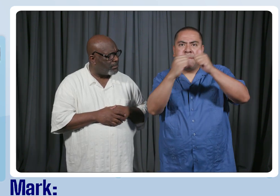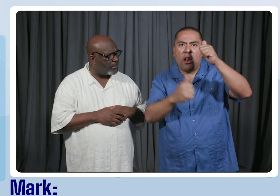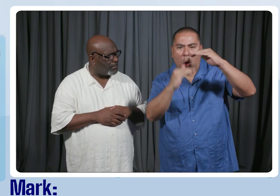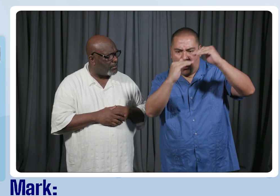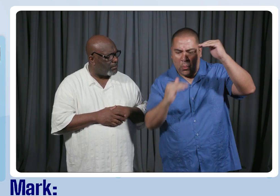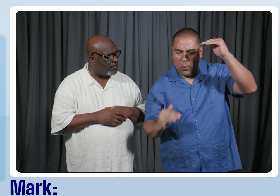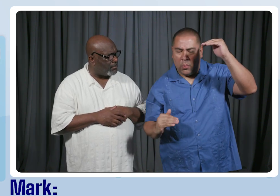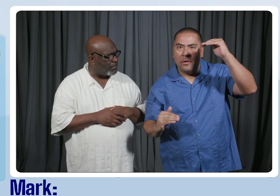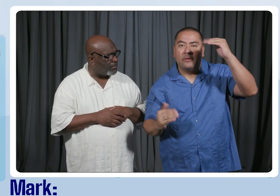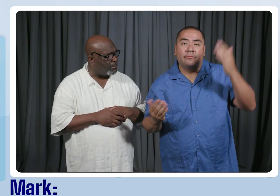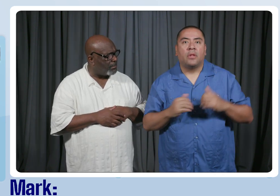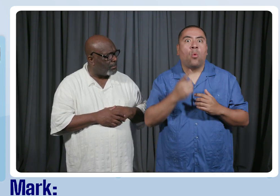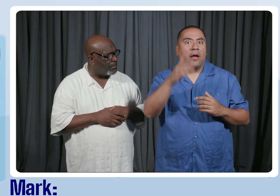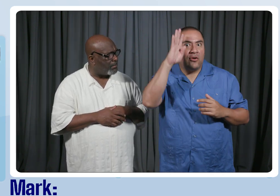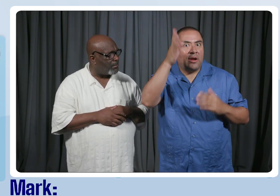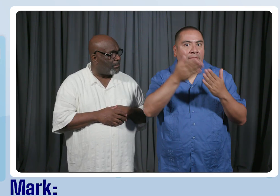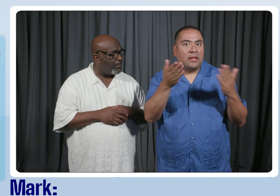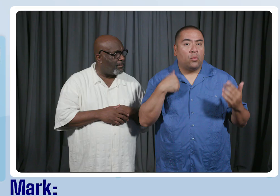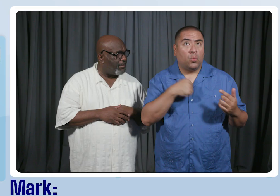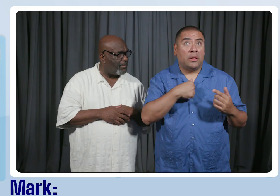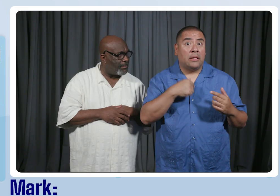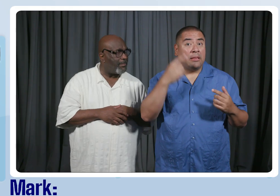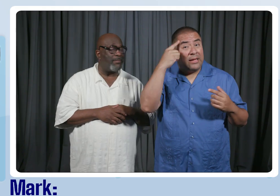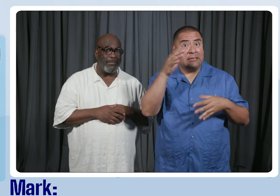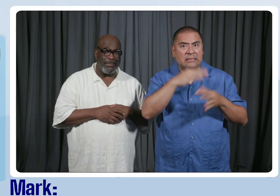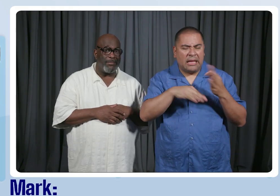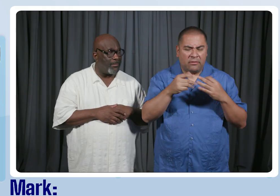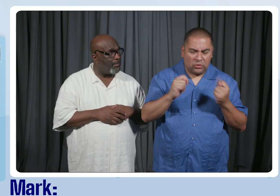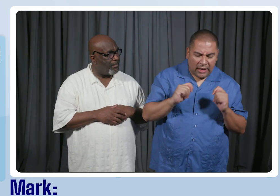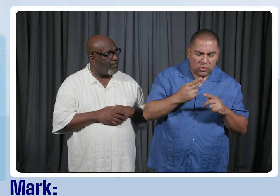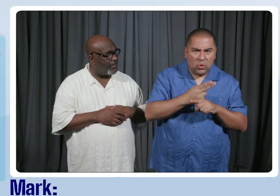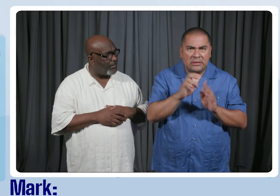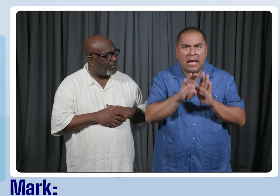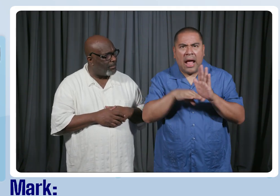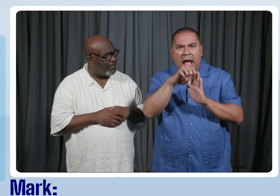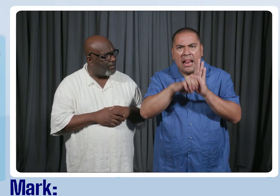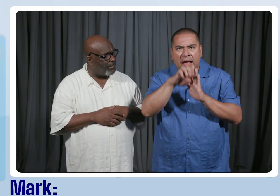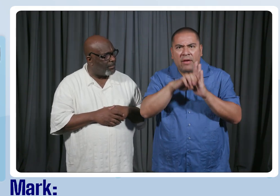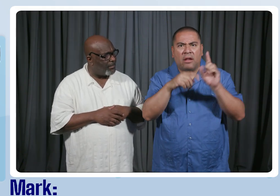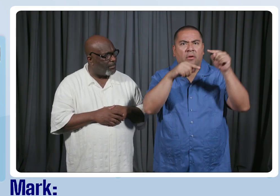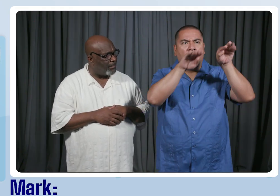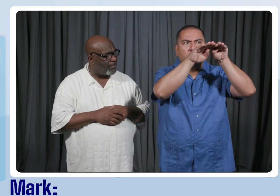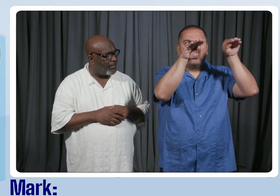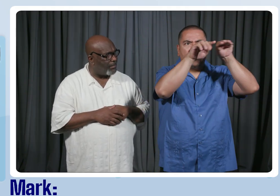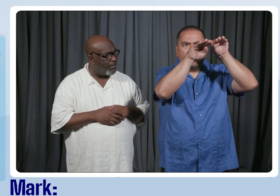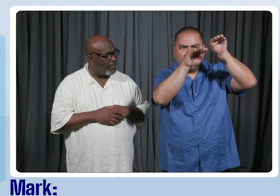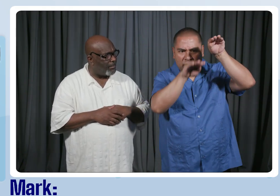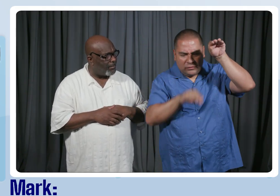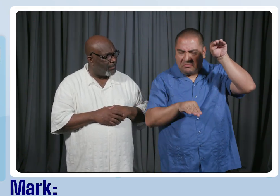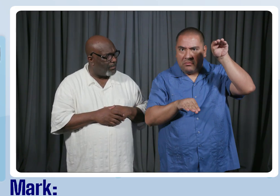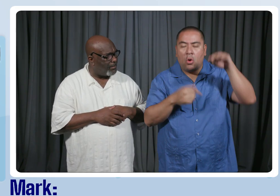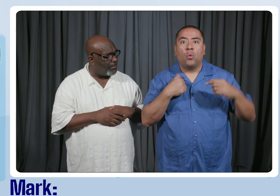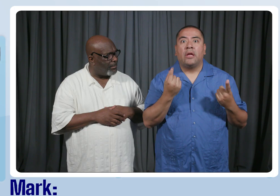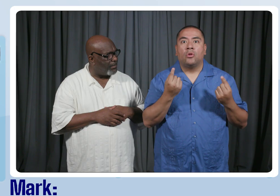the road? One of the creative things we came up with, instead of trying to figure out how to use an elevator to get from the road down to the first floor,